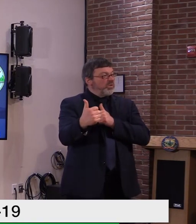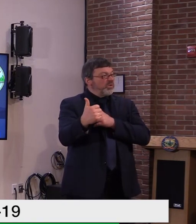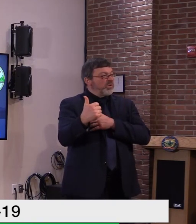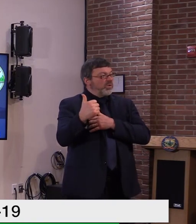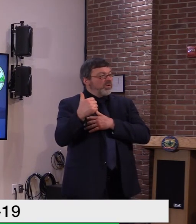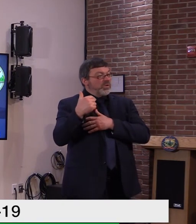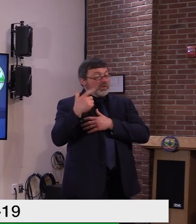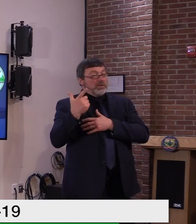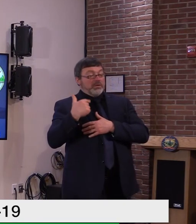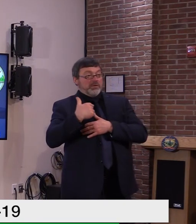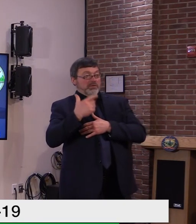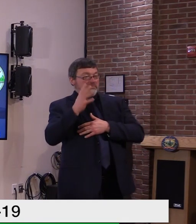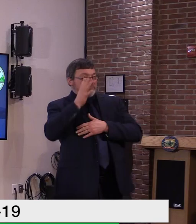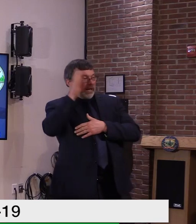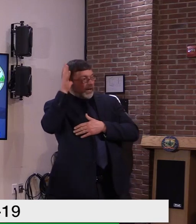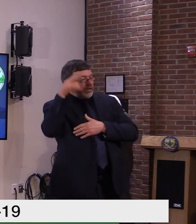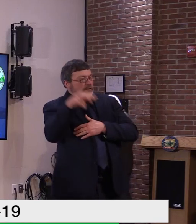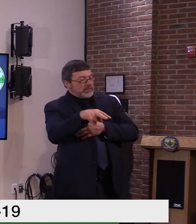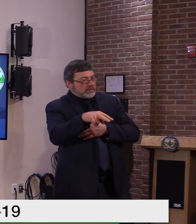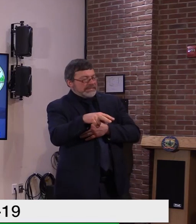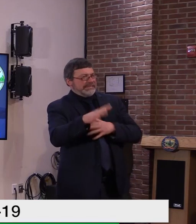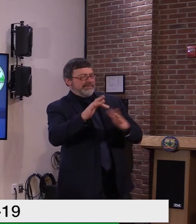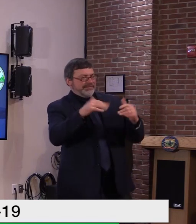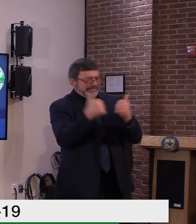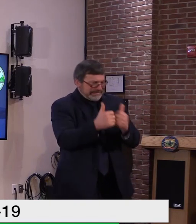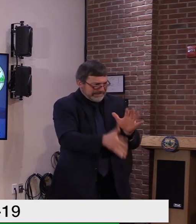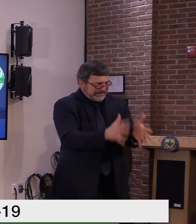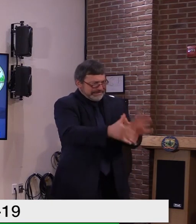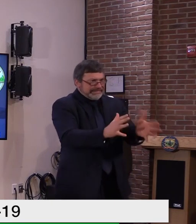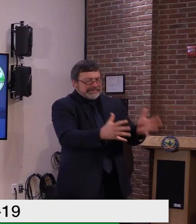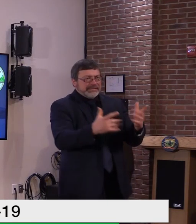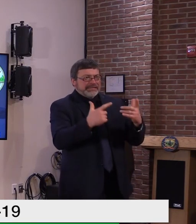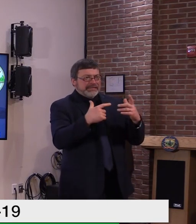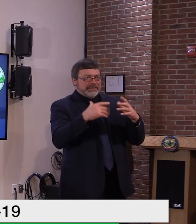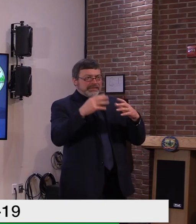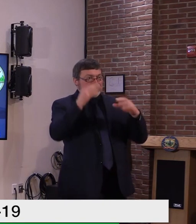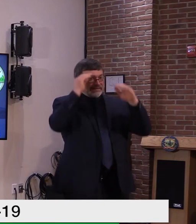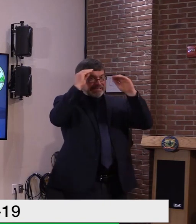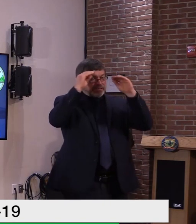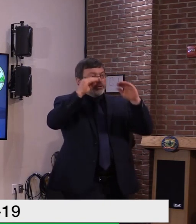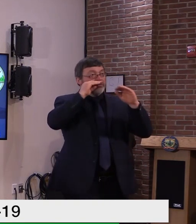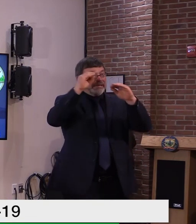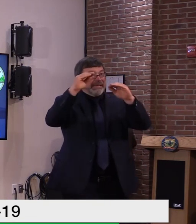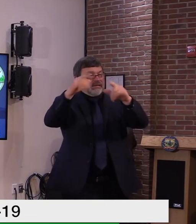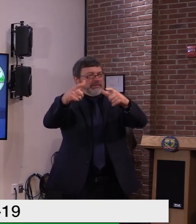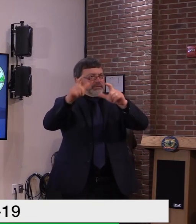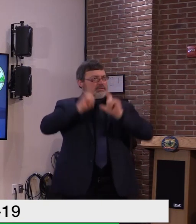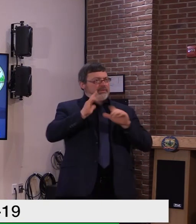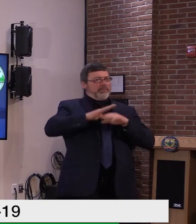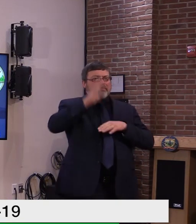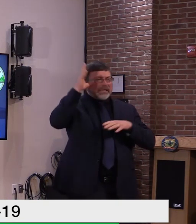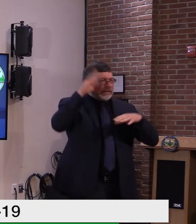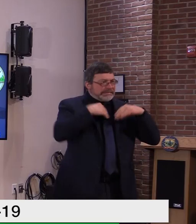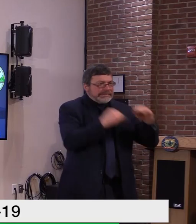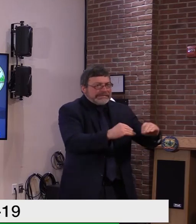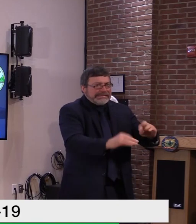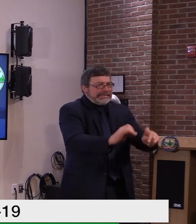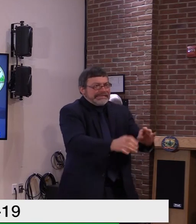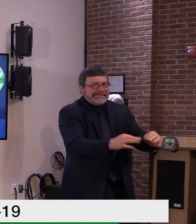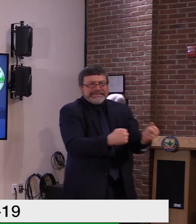And there's so many, there's so many other things that I think, again, the family units are sticking together